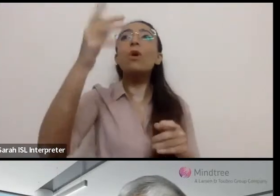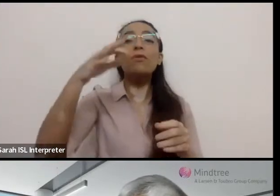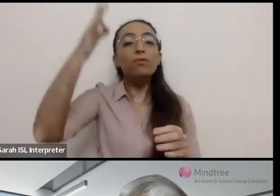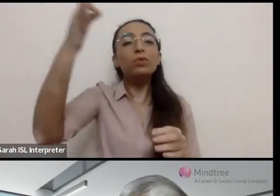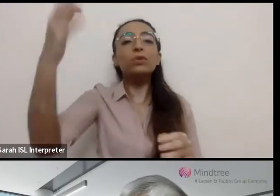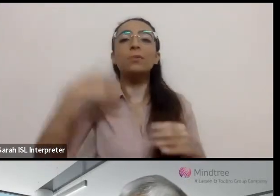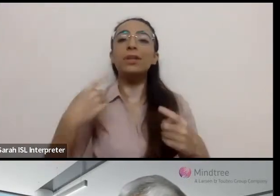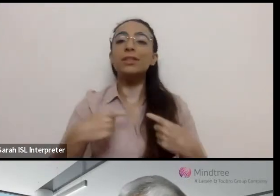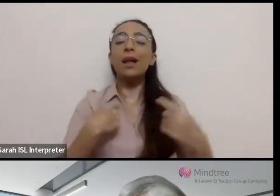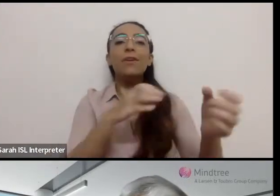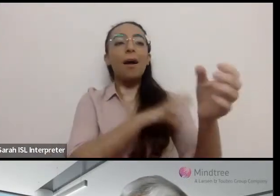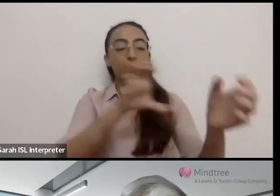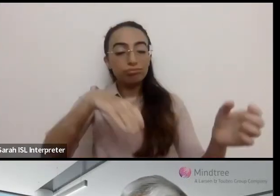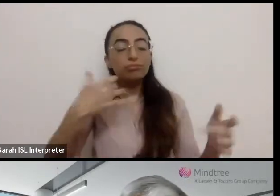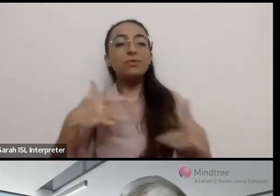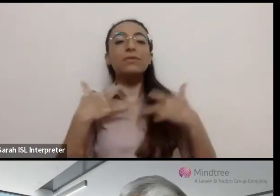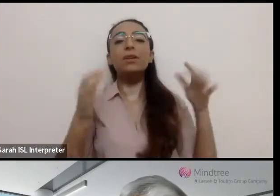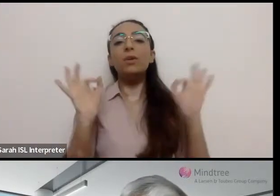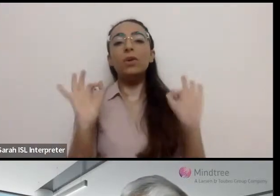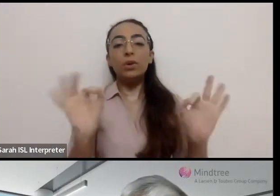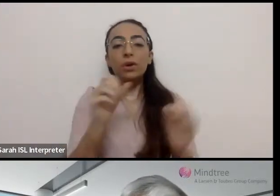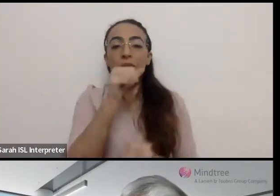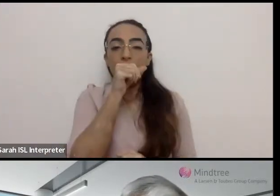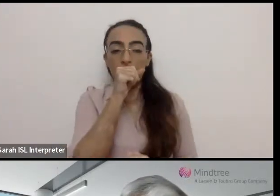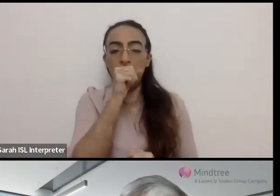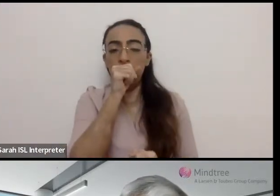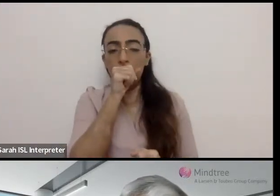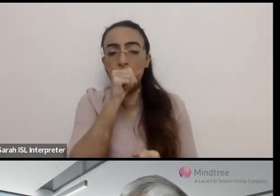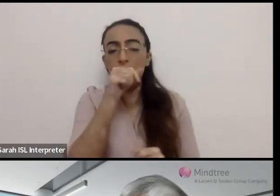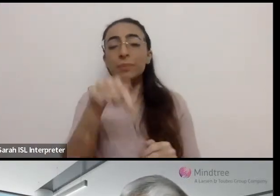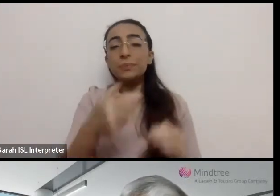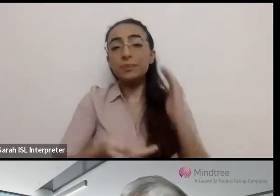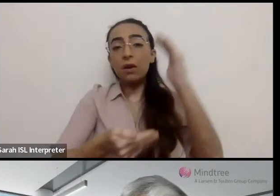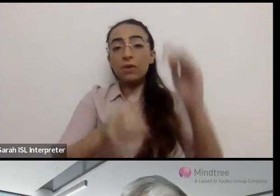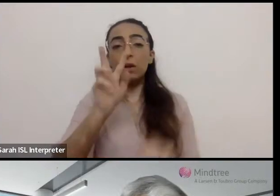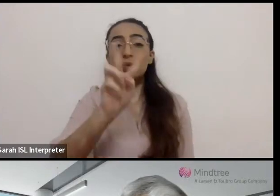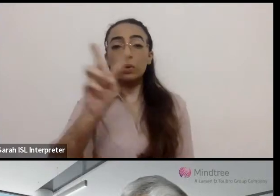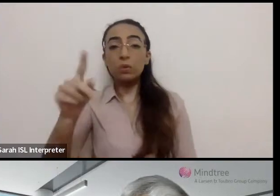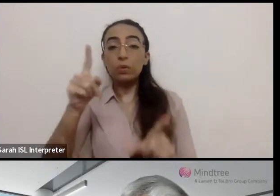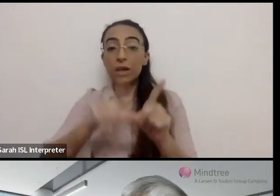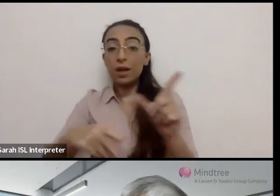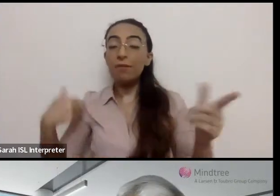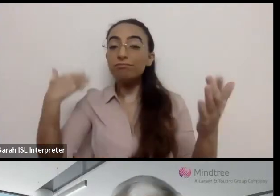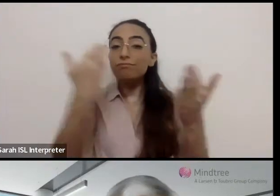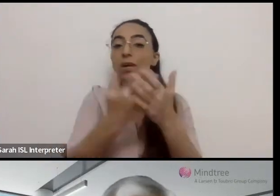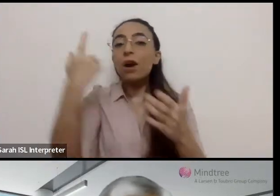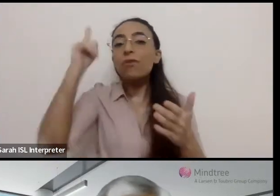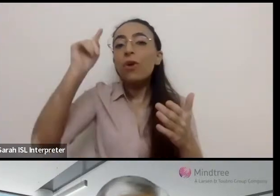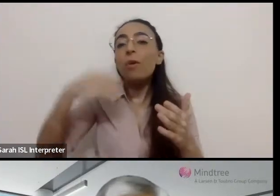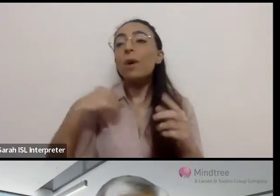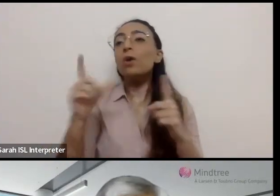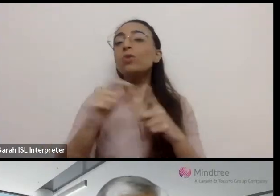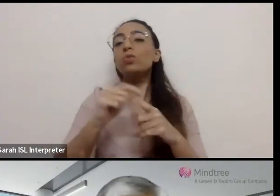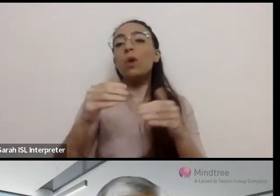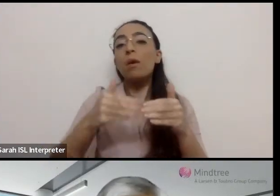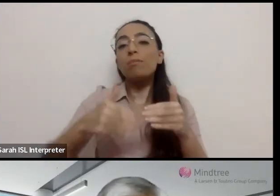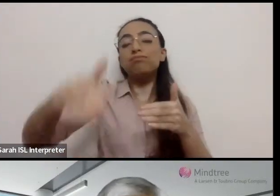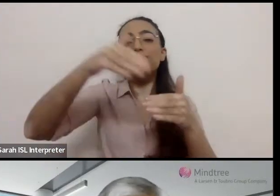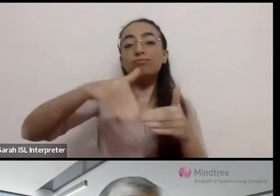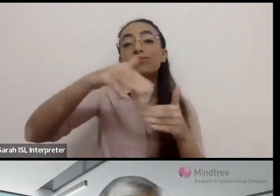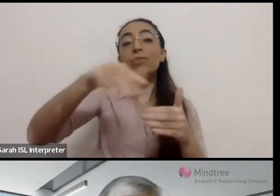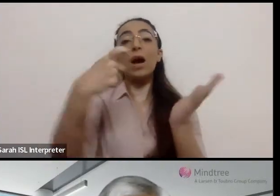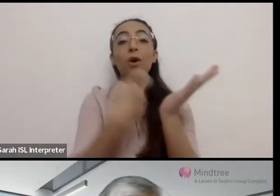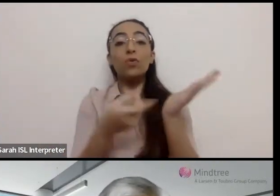The awards, therefore, for the last 22 years have been taking the momentum forward, creating role models